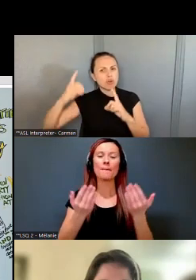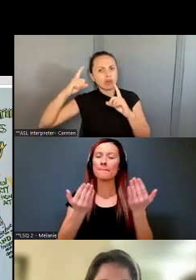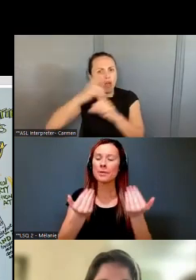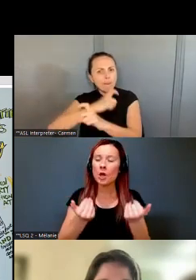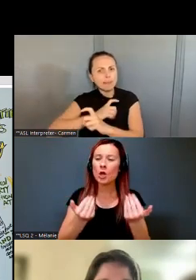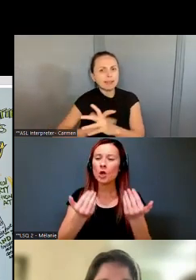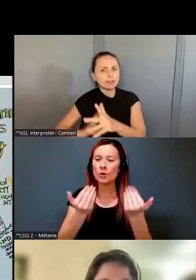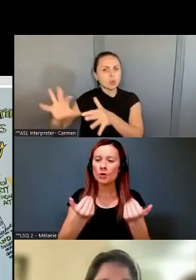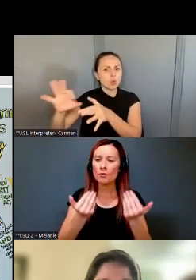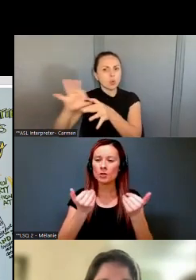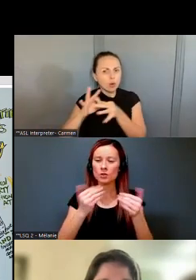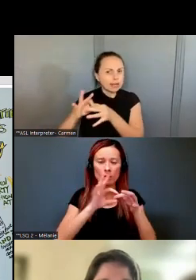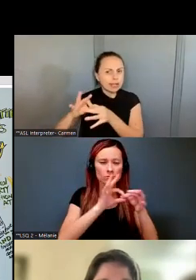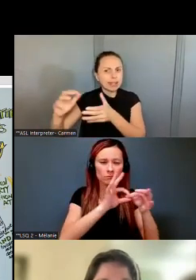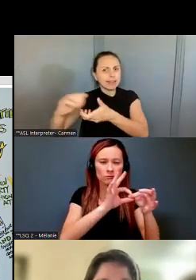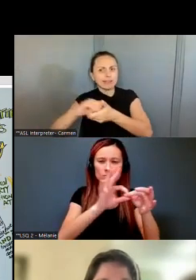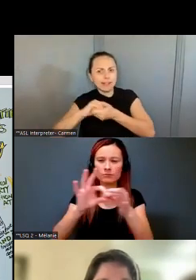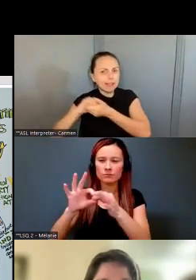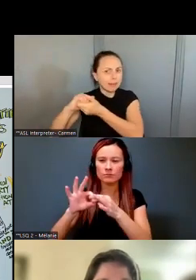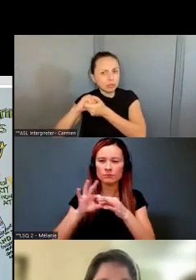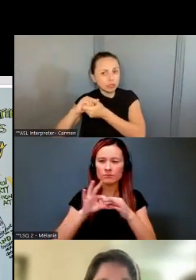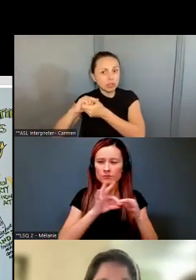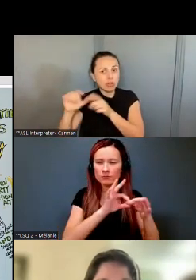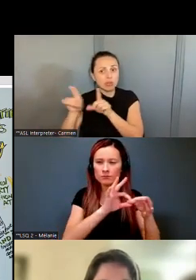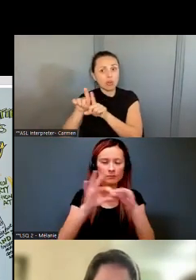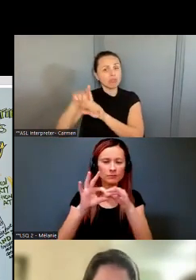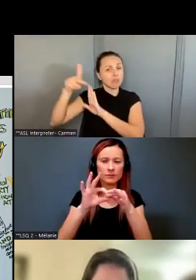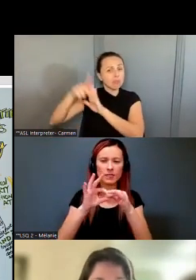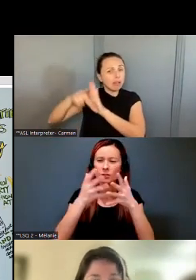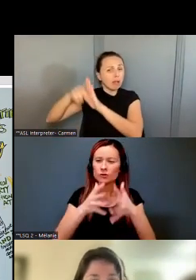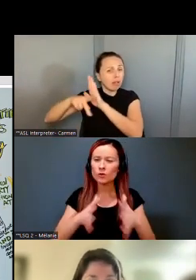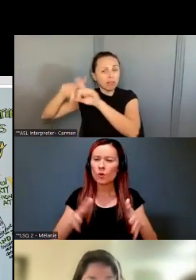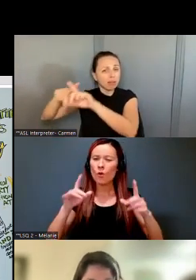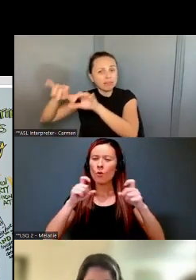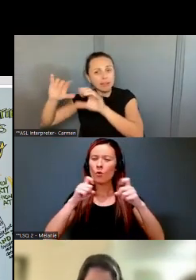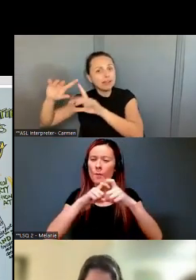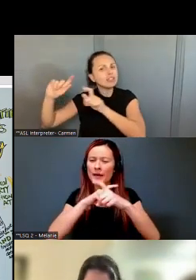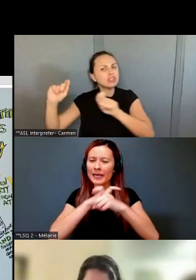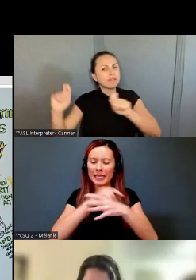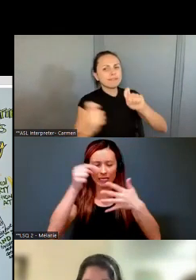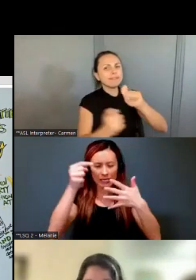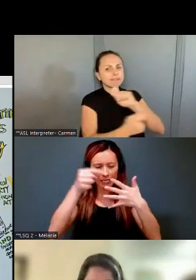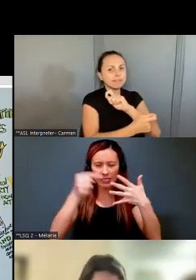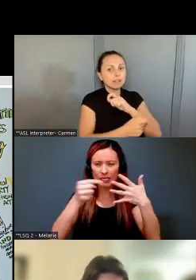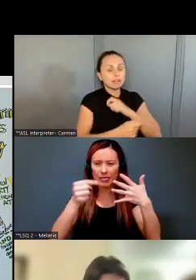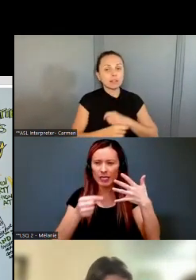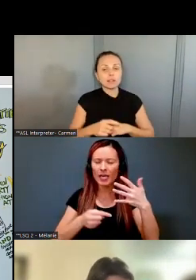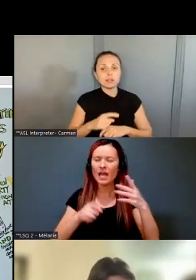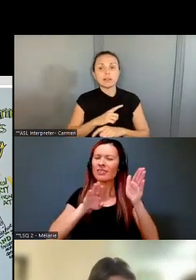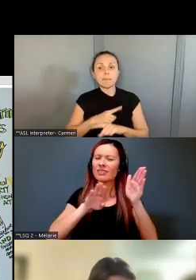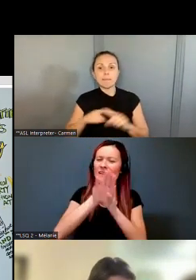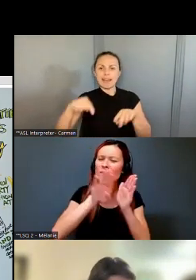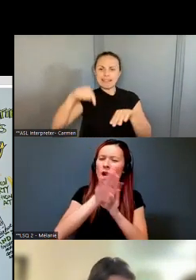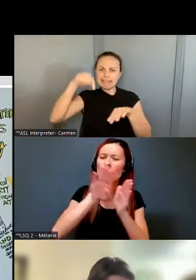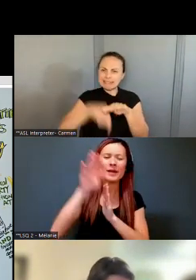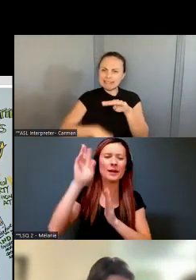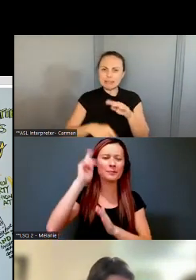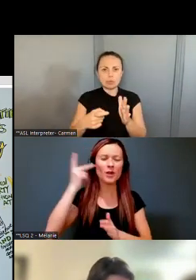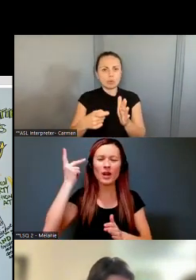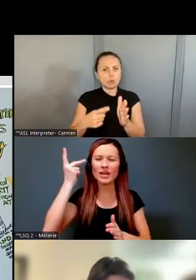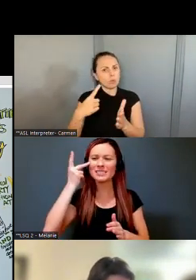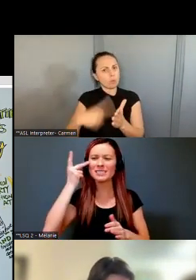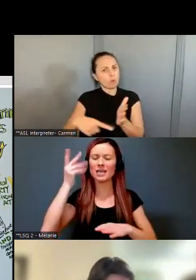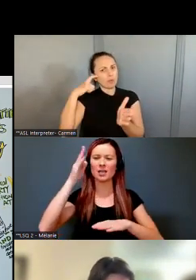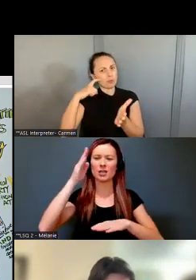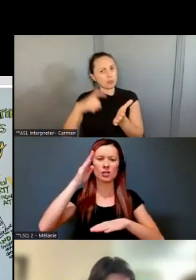collaboration, as well as shifting at a policy and systems level. But at a deeper level, what really comes out